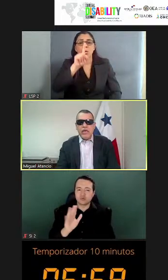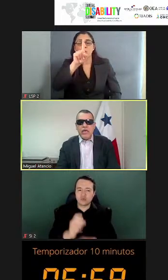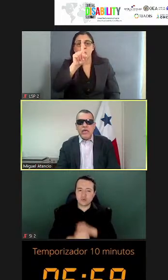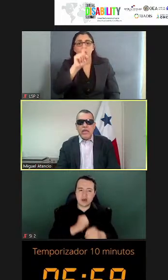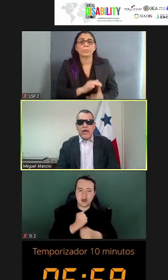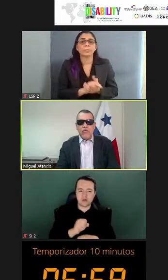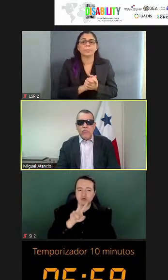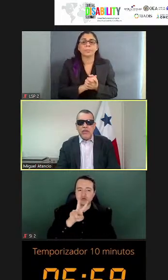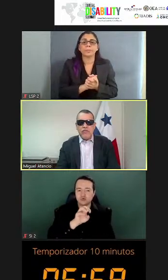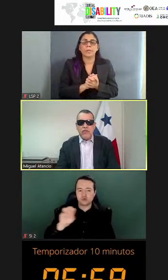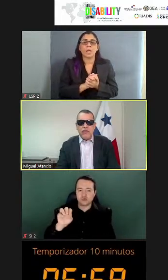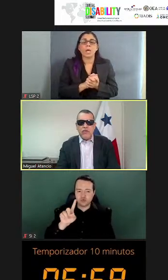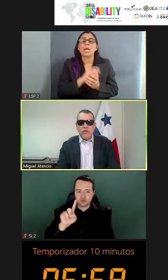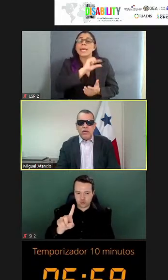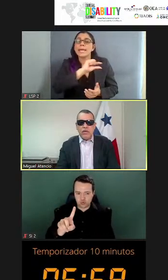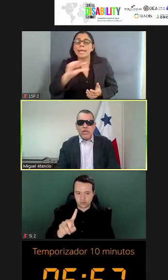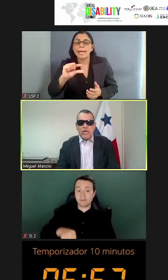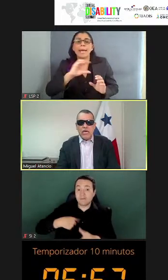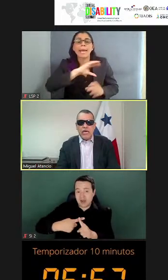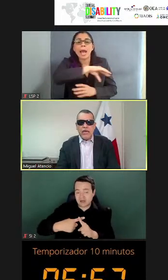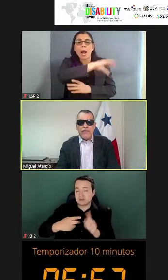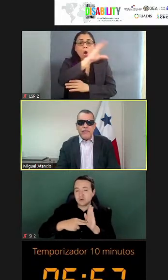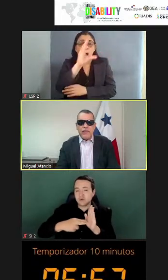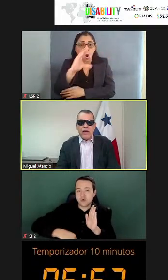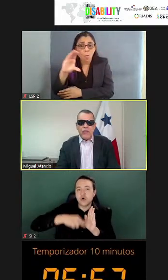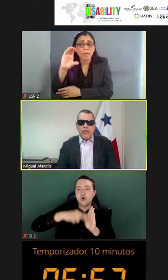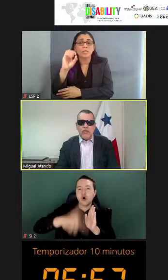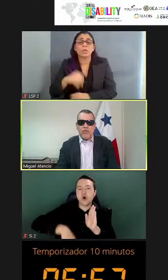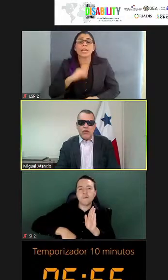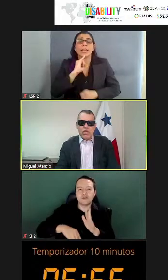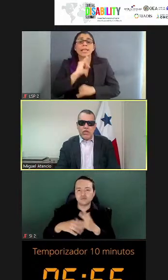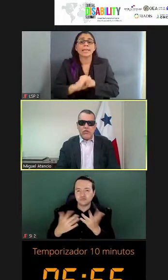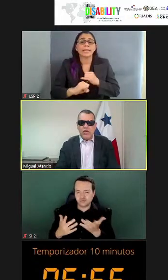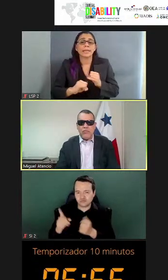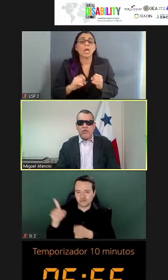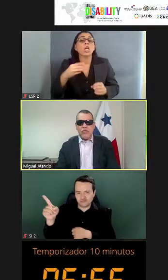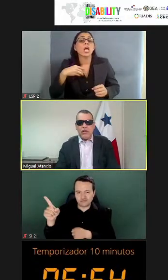of 2001 and the convention